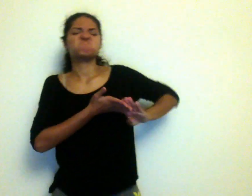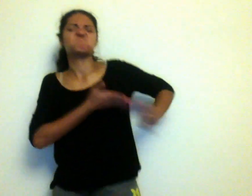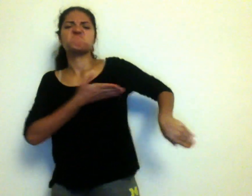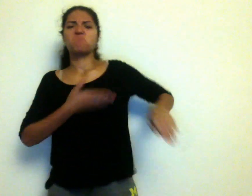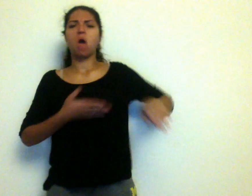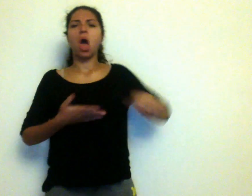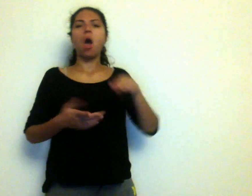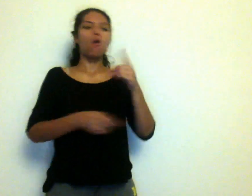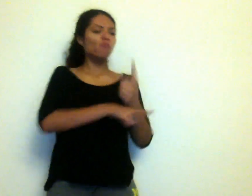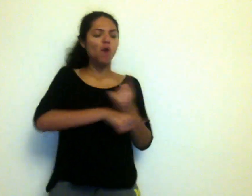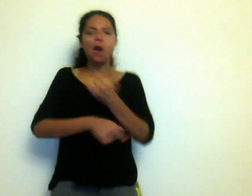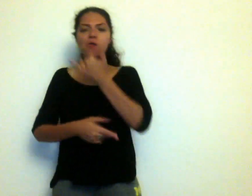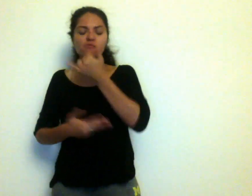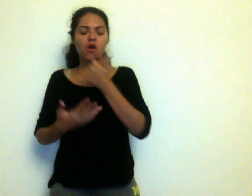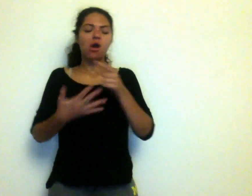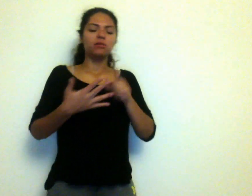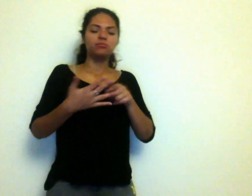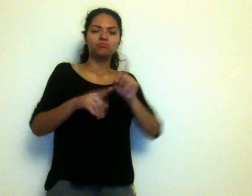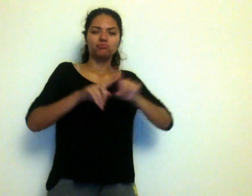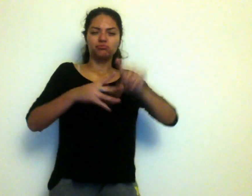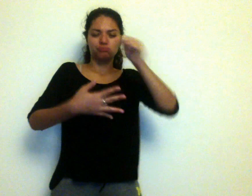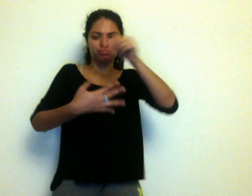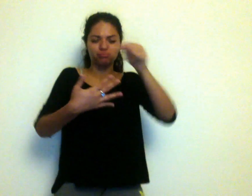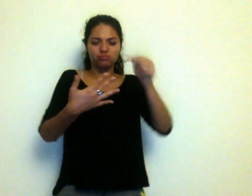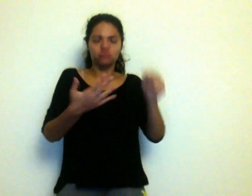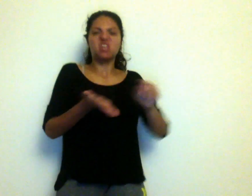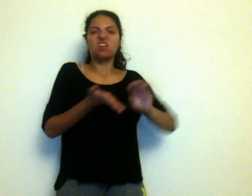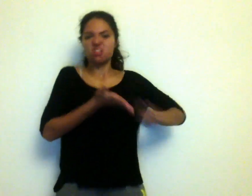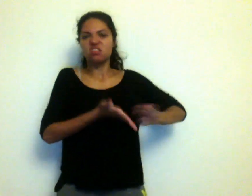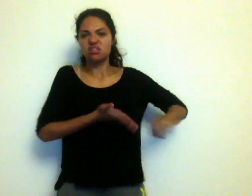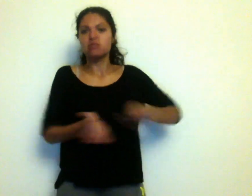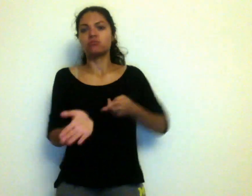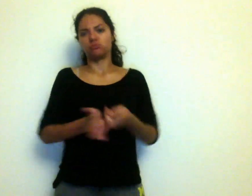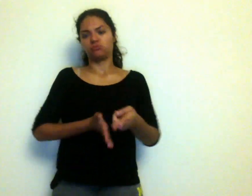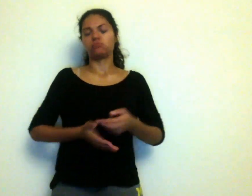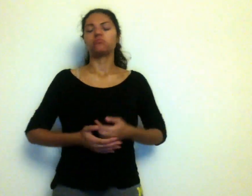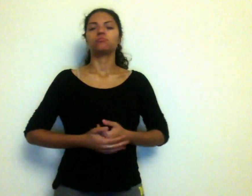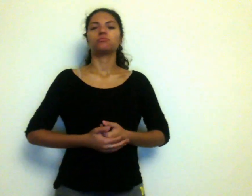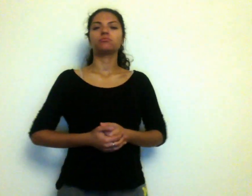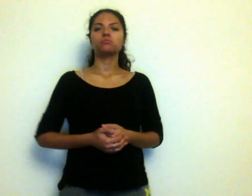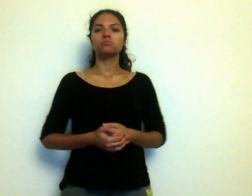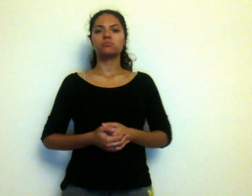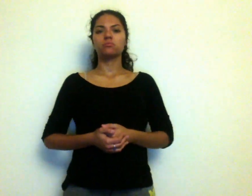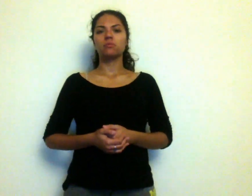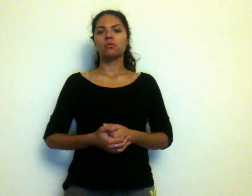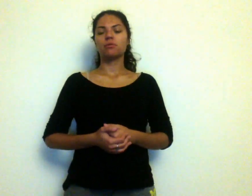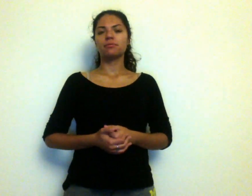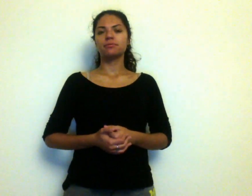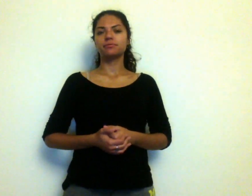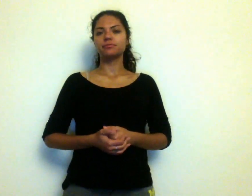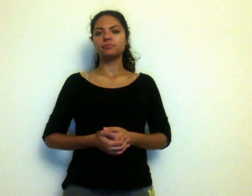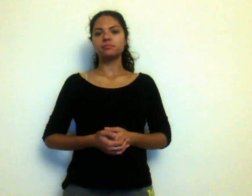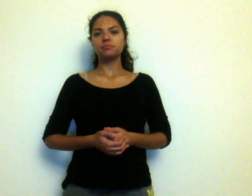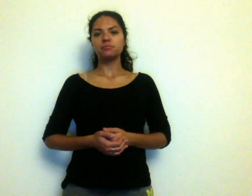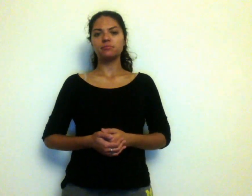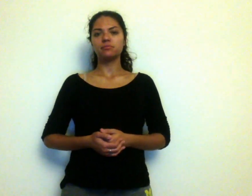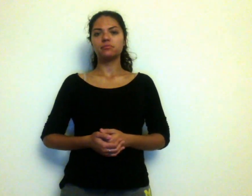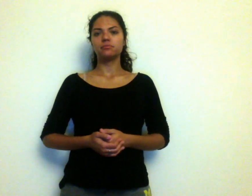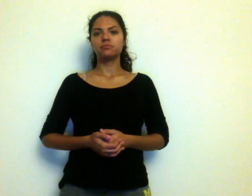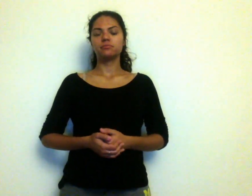started with touching the nerve that you have dominated us, you have got your foot on it as it were, and he says, we want to tell you where our religion is coming from.